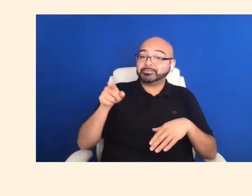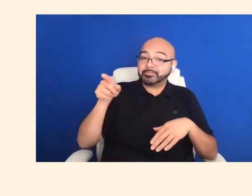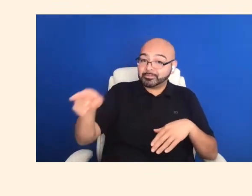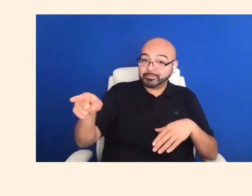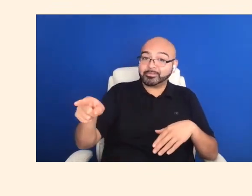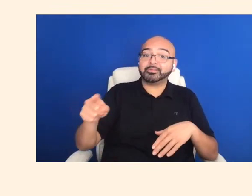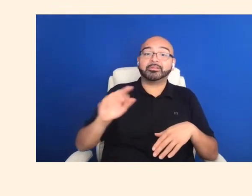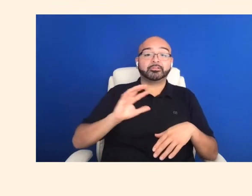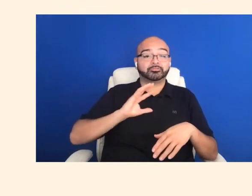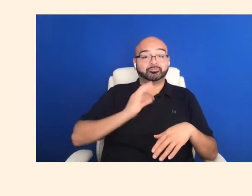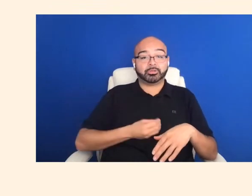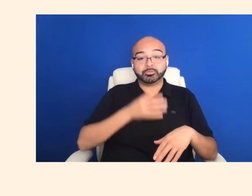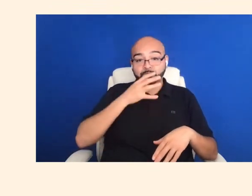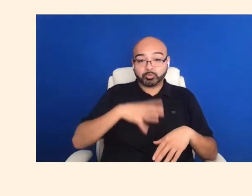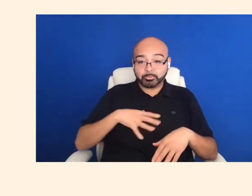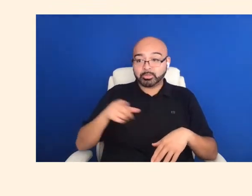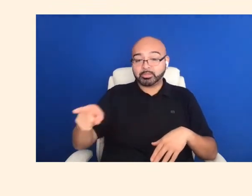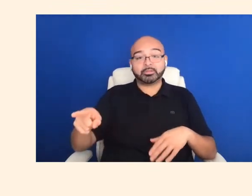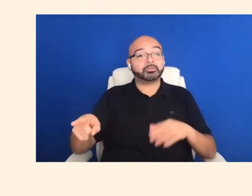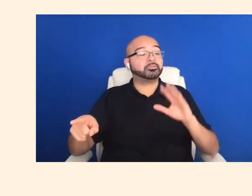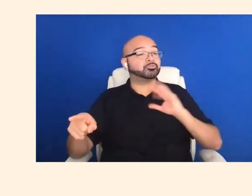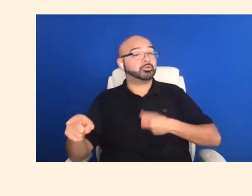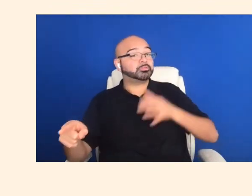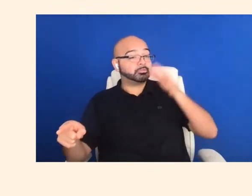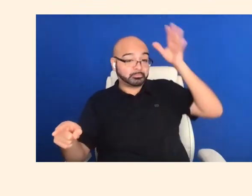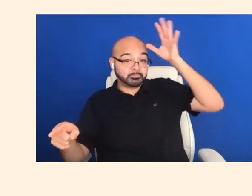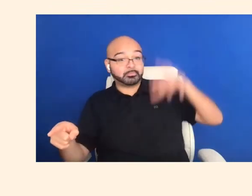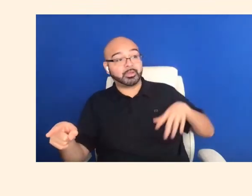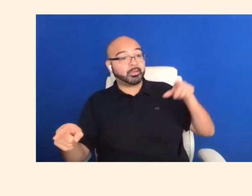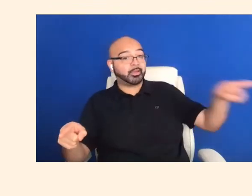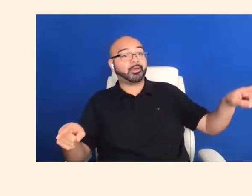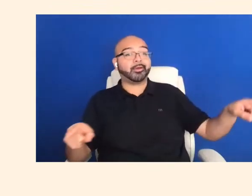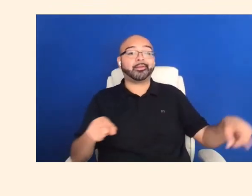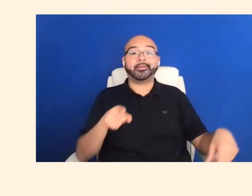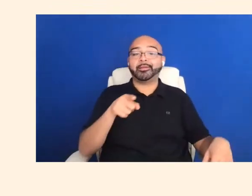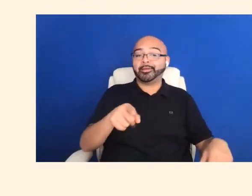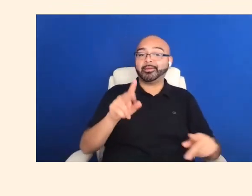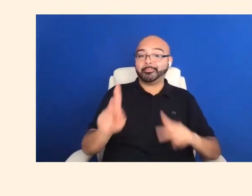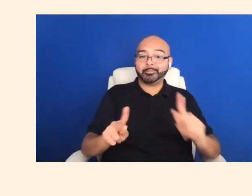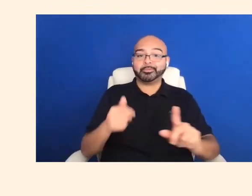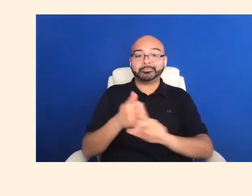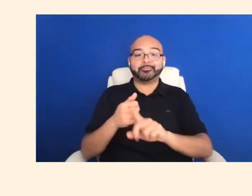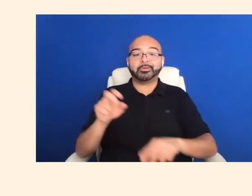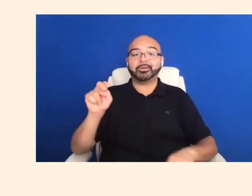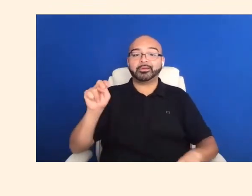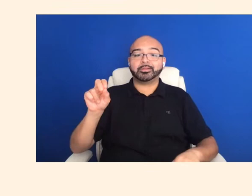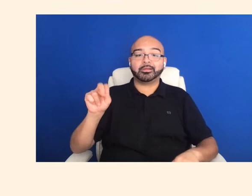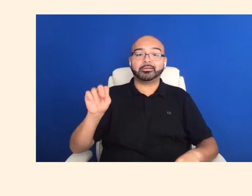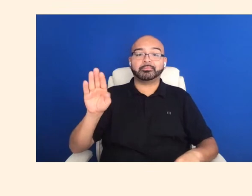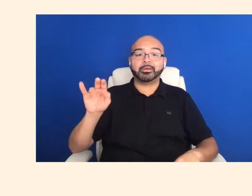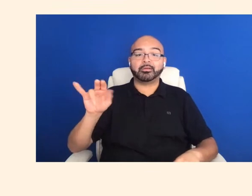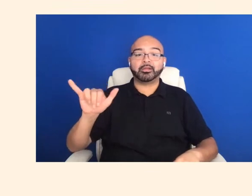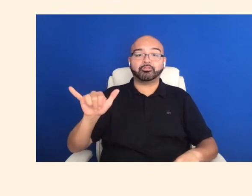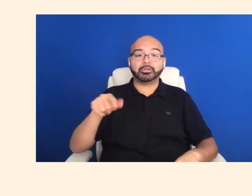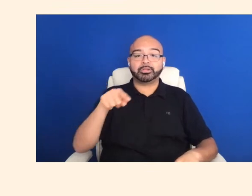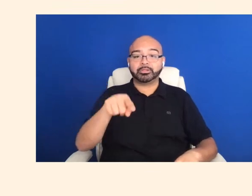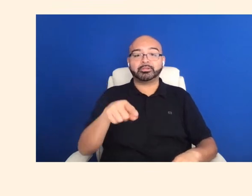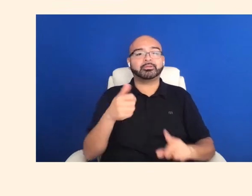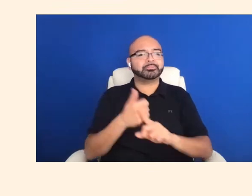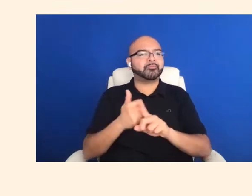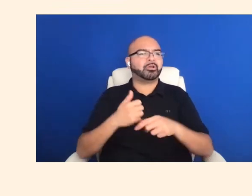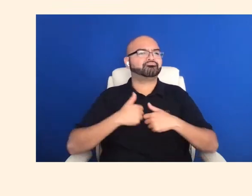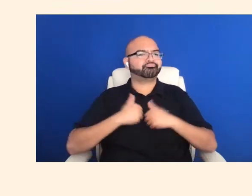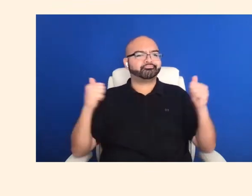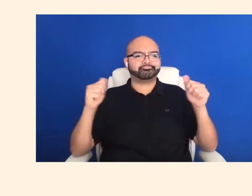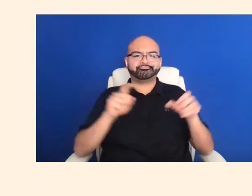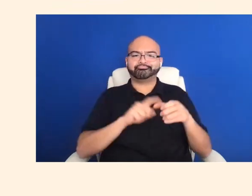trans women and trans men and non binary individuals that have been out since